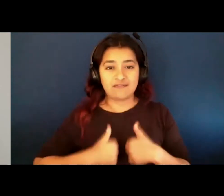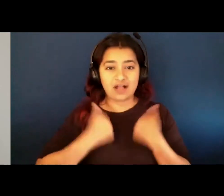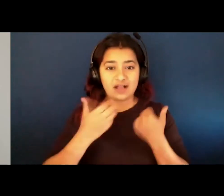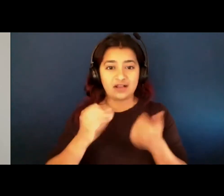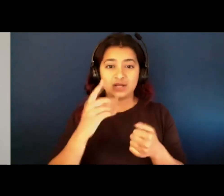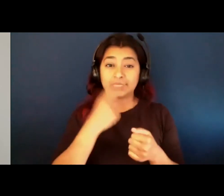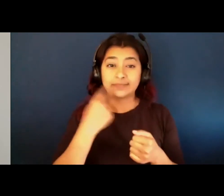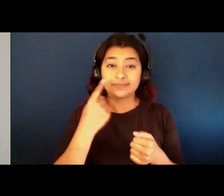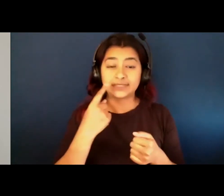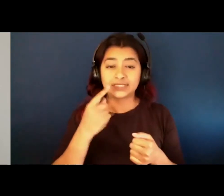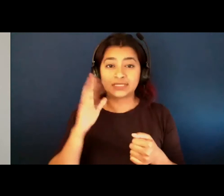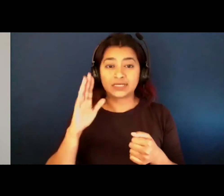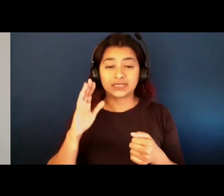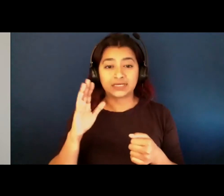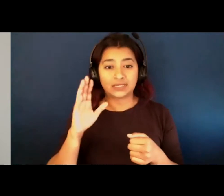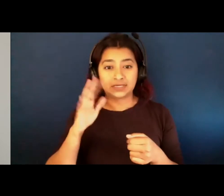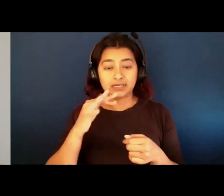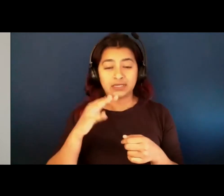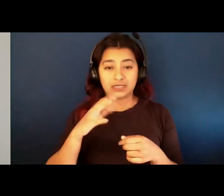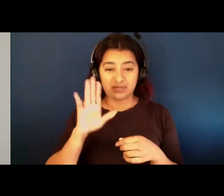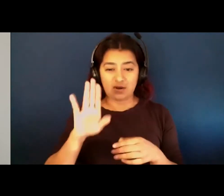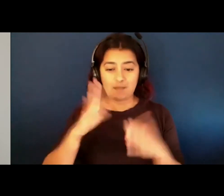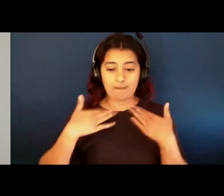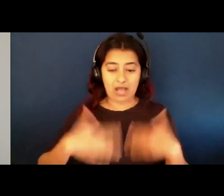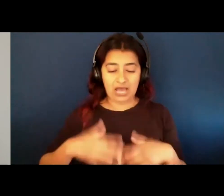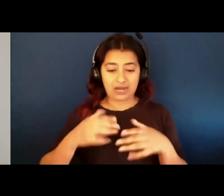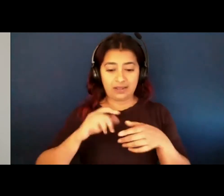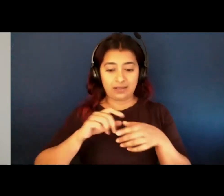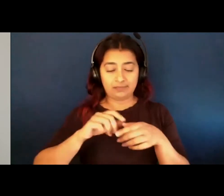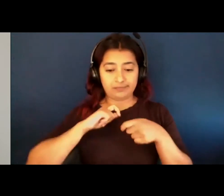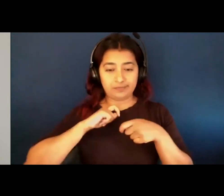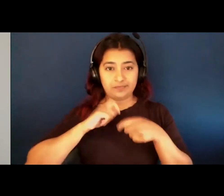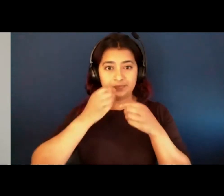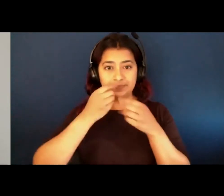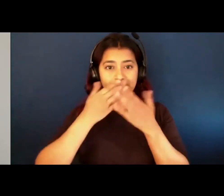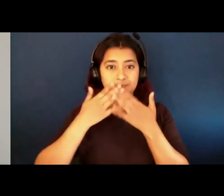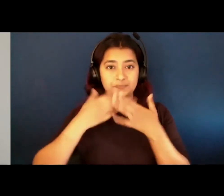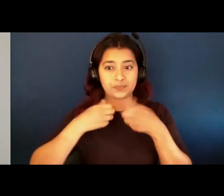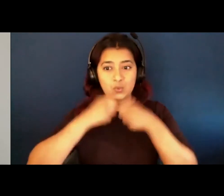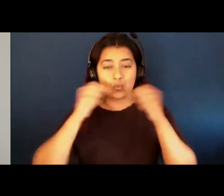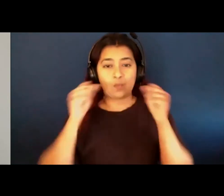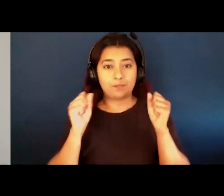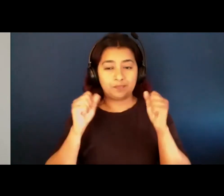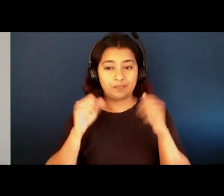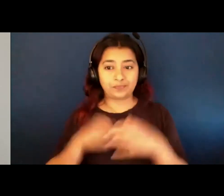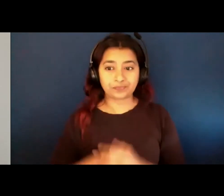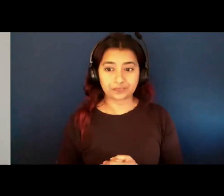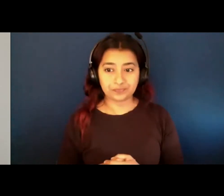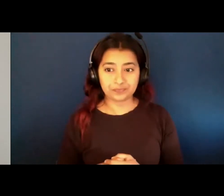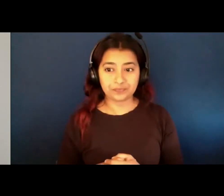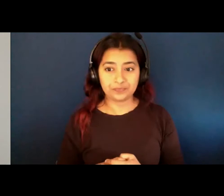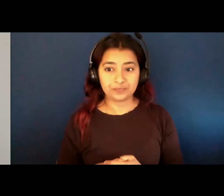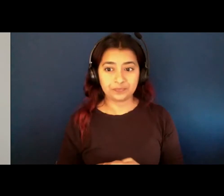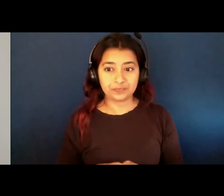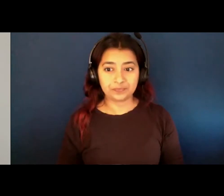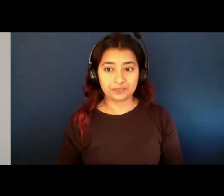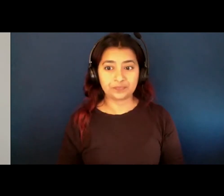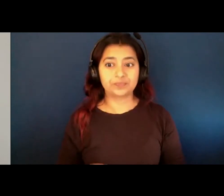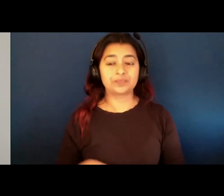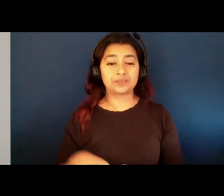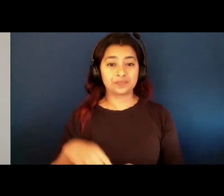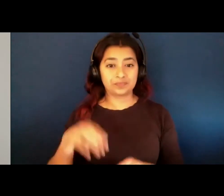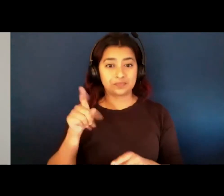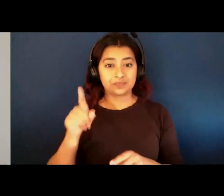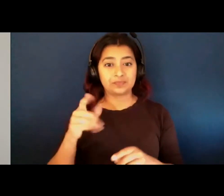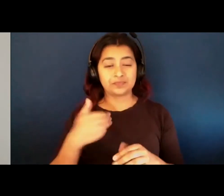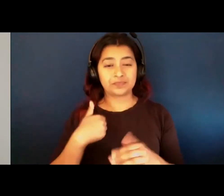of her body began to unzip. First, the Anhinga peeled out and stood on the ledge outside the window, its wings